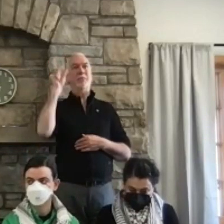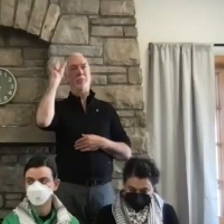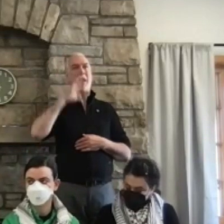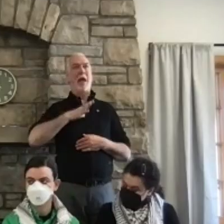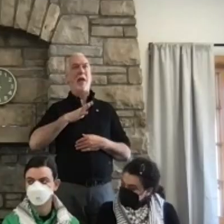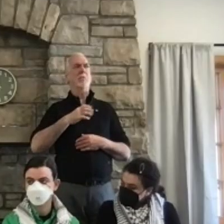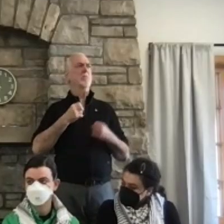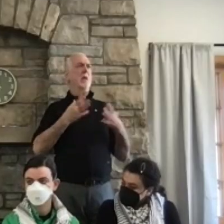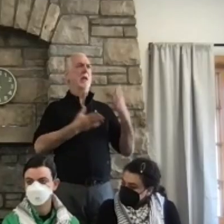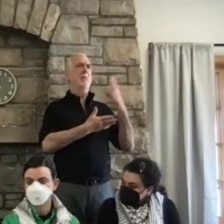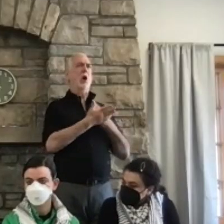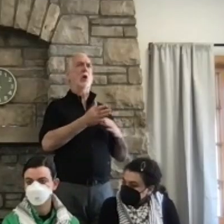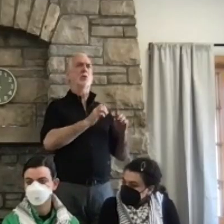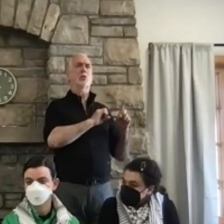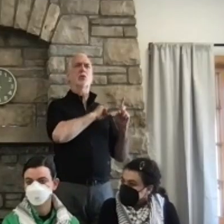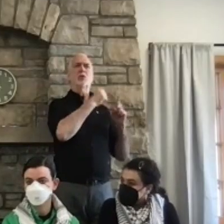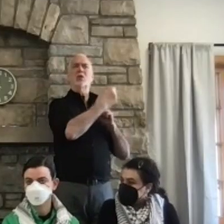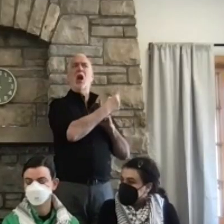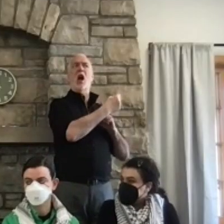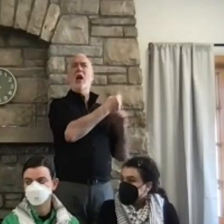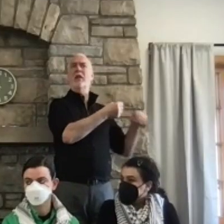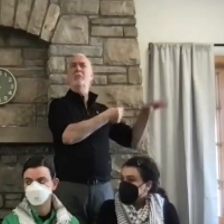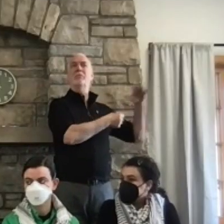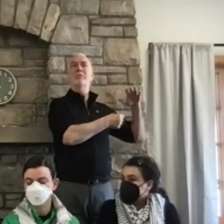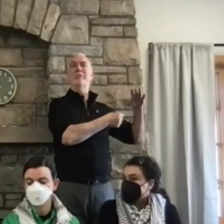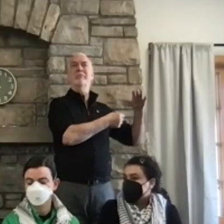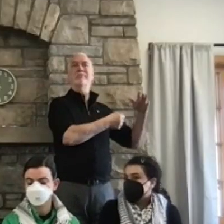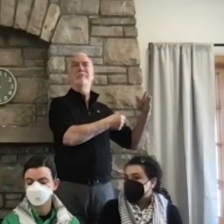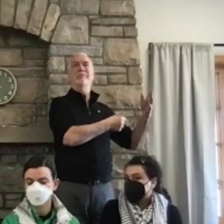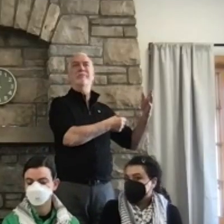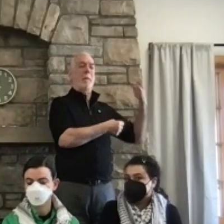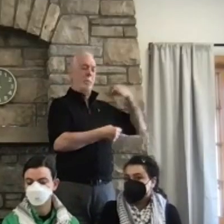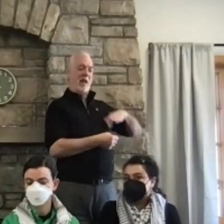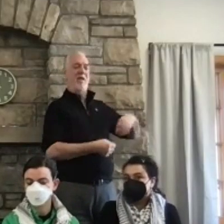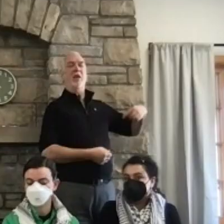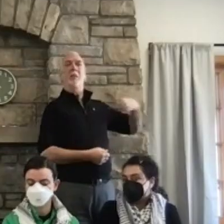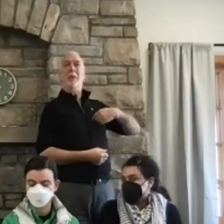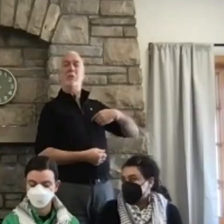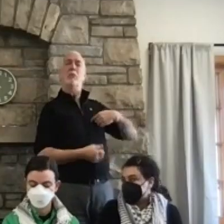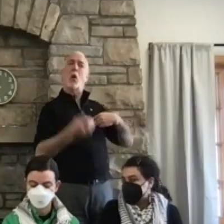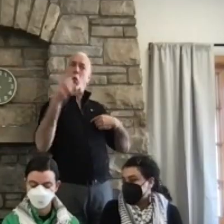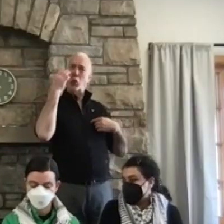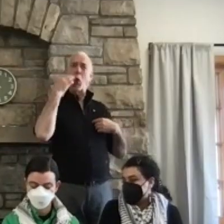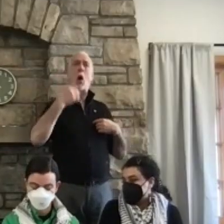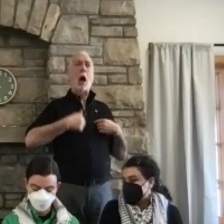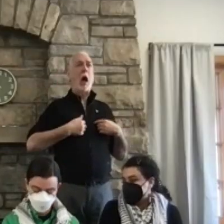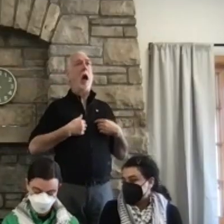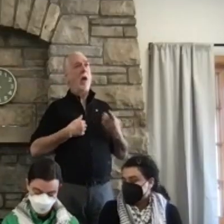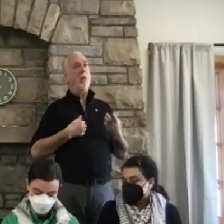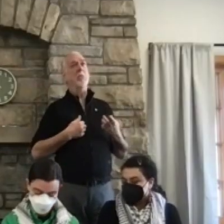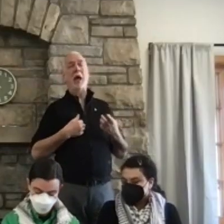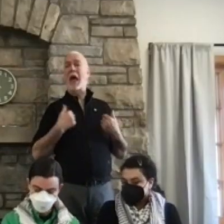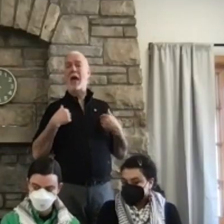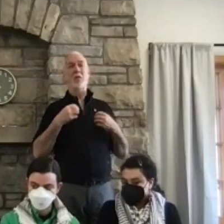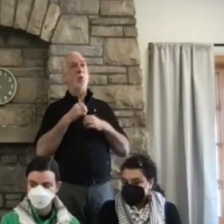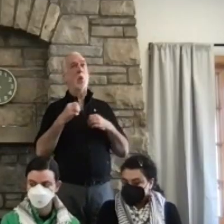this society that are designed to cater toward me. And even though it is true that, like I said, I was homeless on and off for so many years,